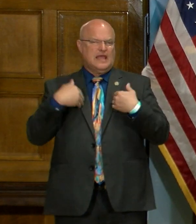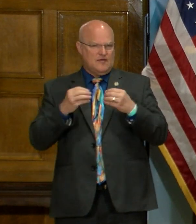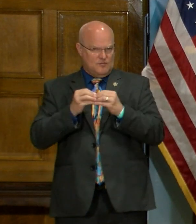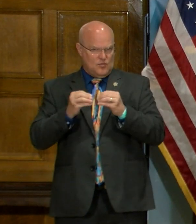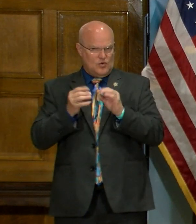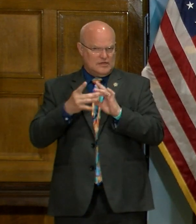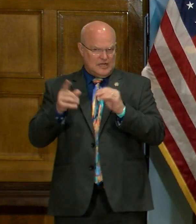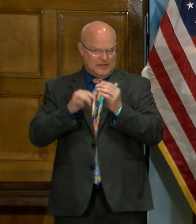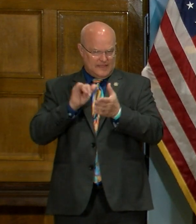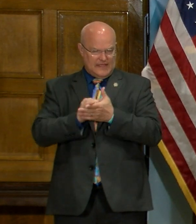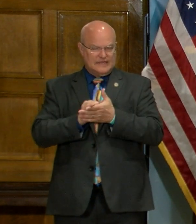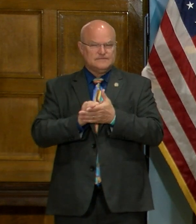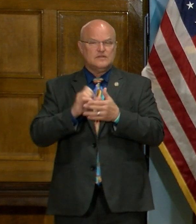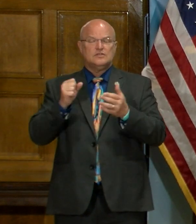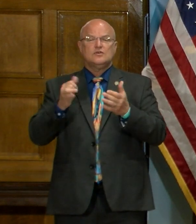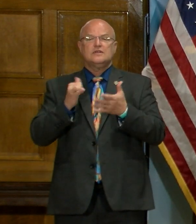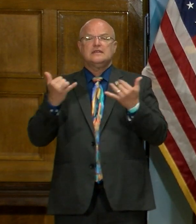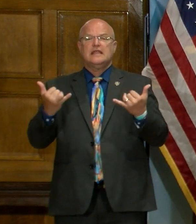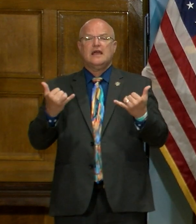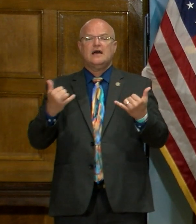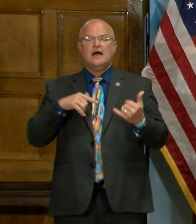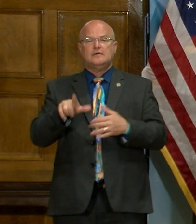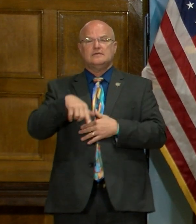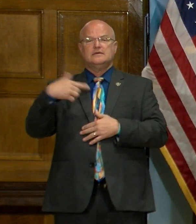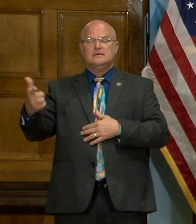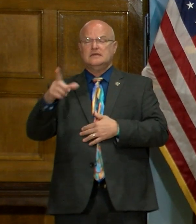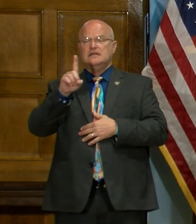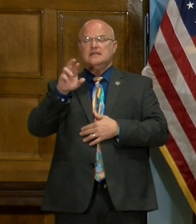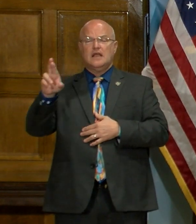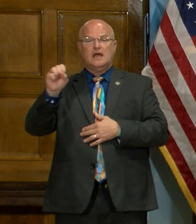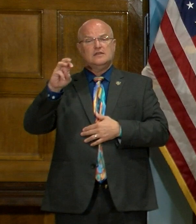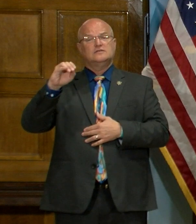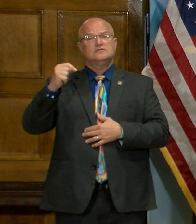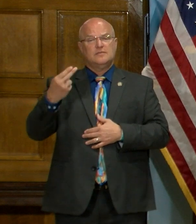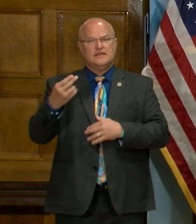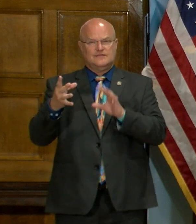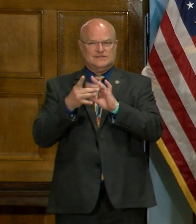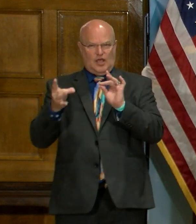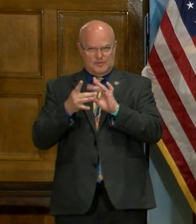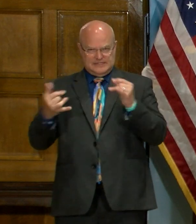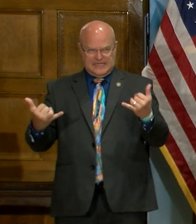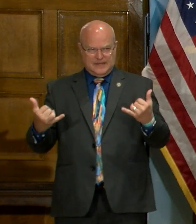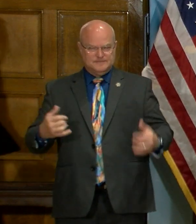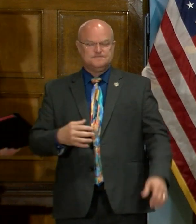say about that. And so with that, let me turn it over to Dr. Smith for his comments.